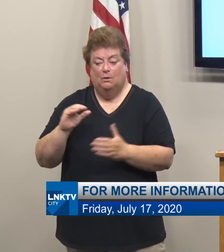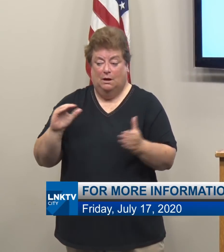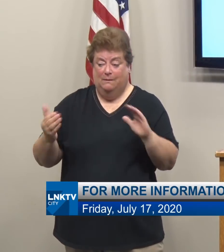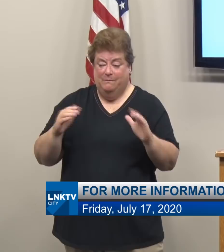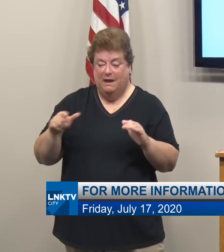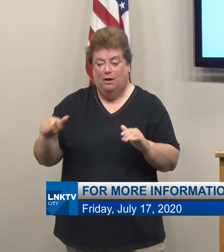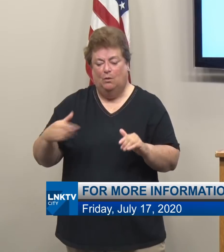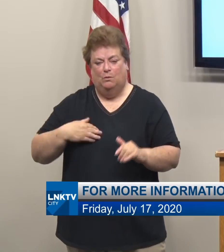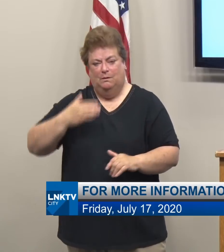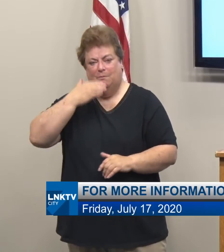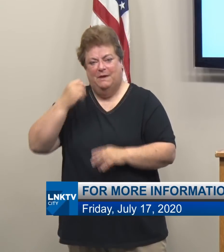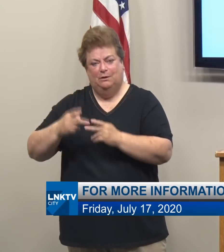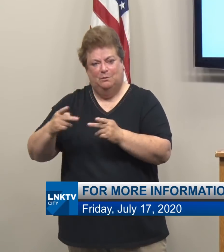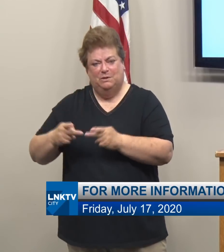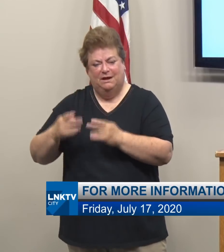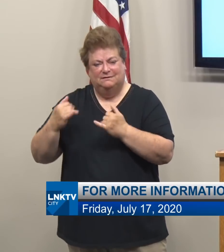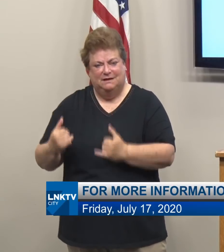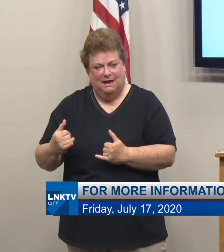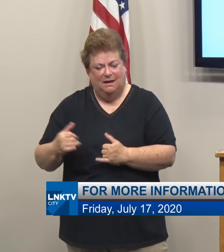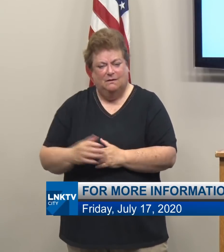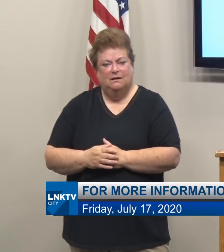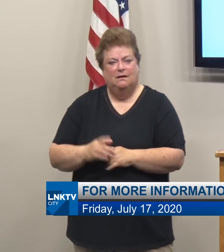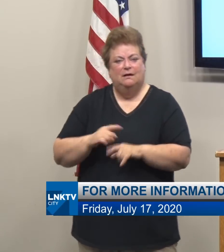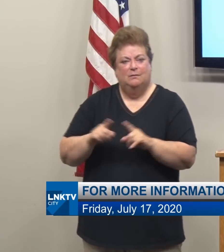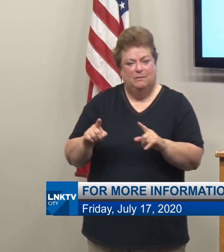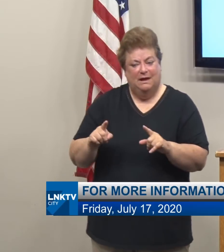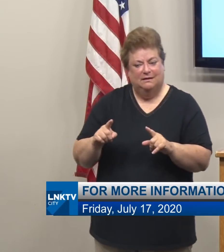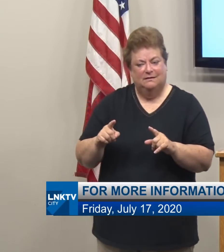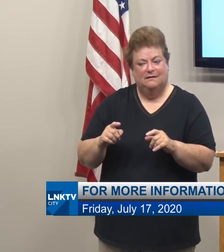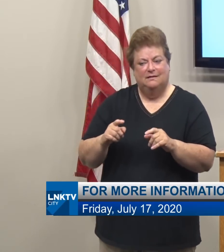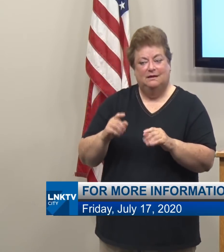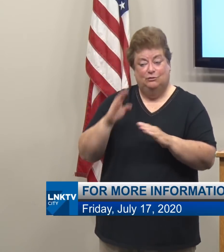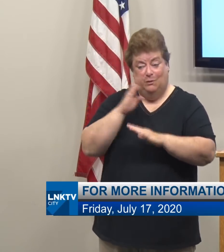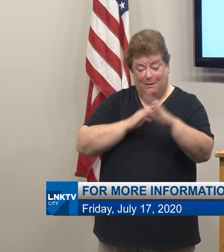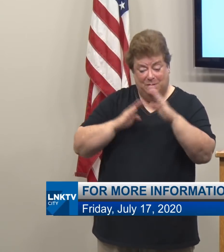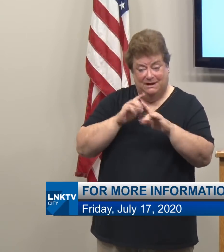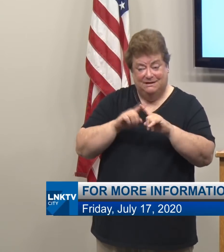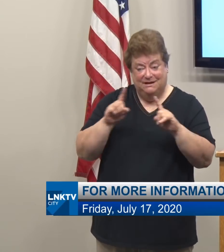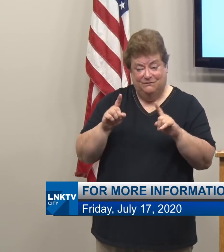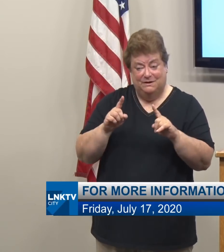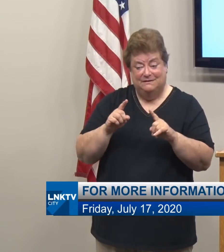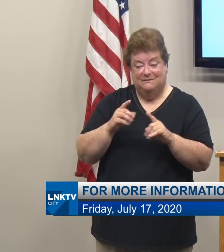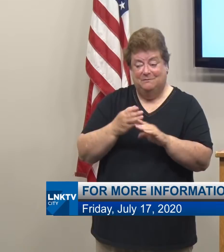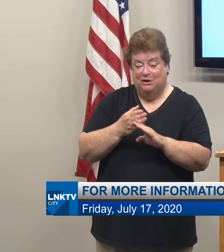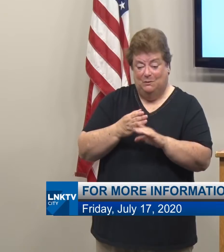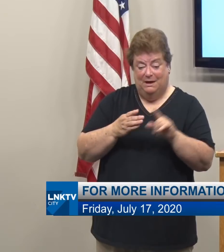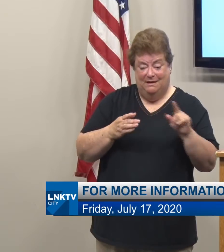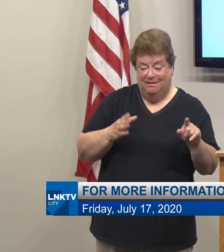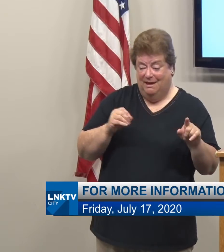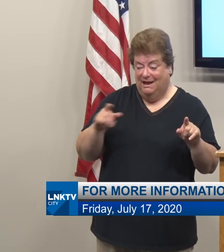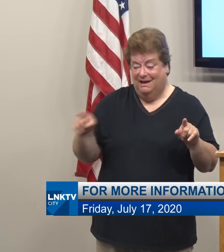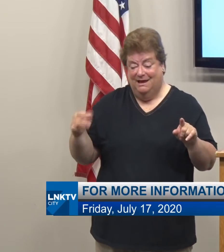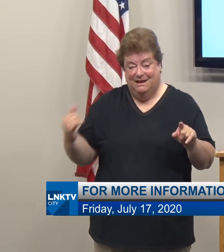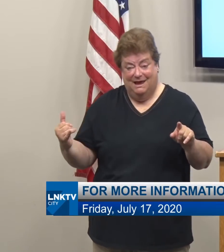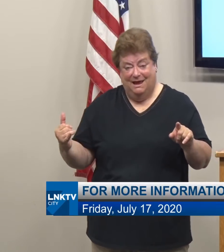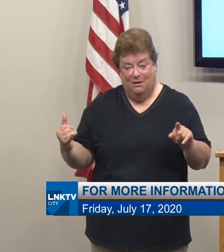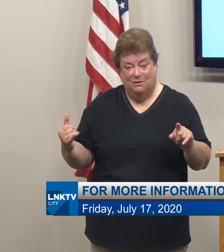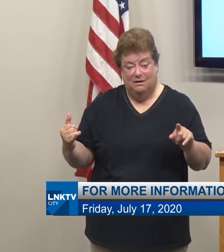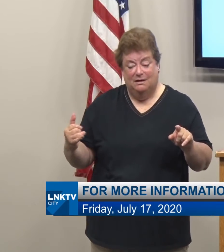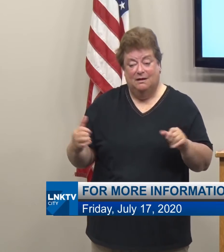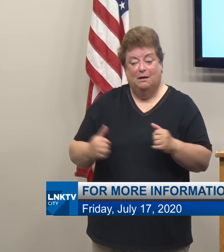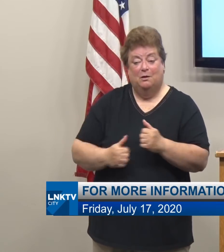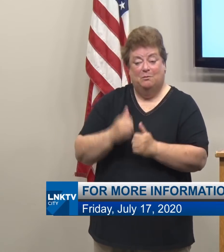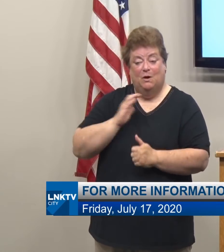are then. But maybe the more troubling difference between then and now is that back then, the majority of our